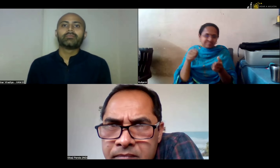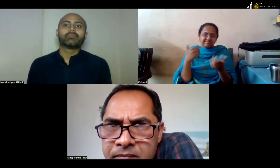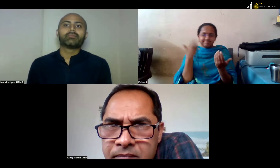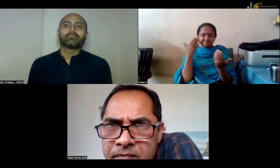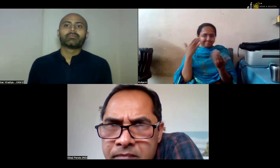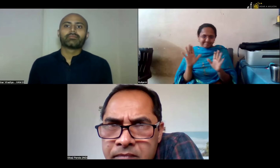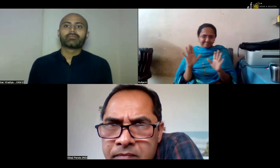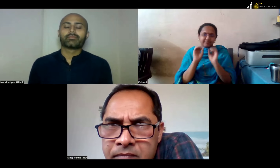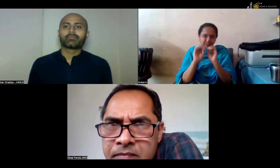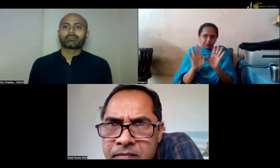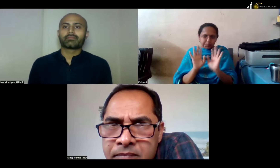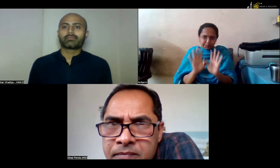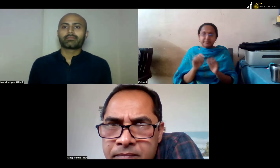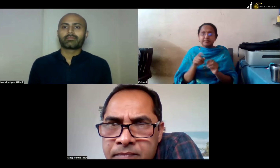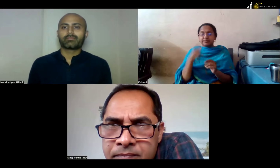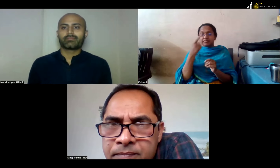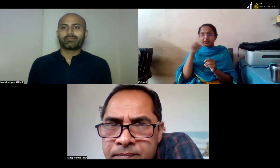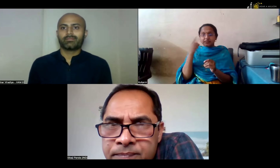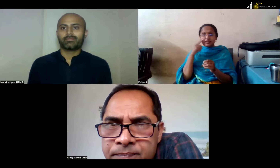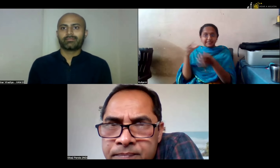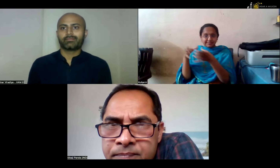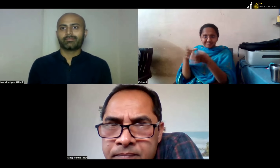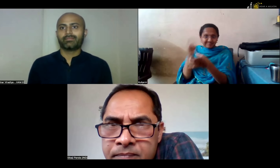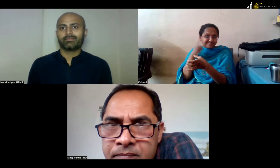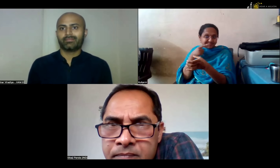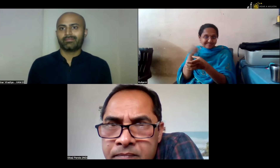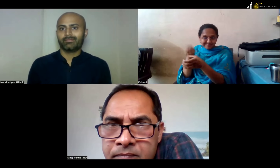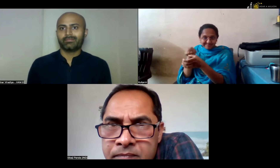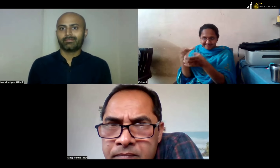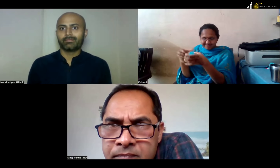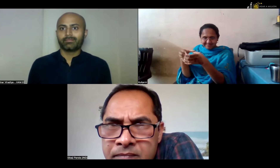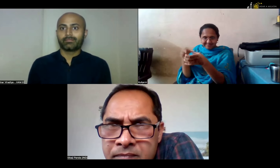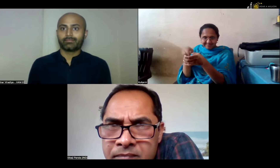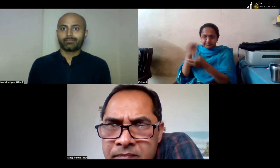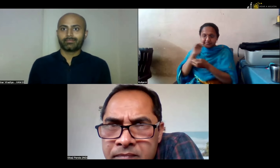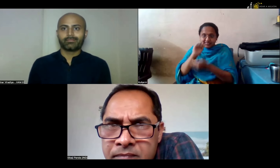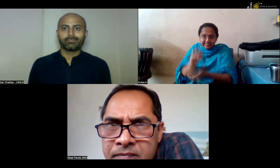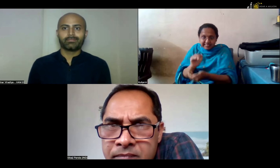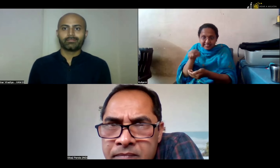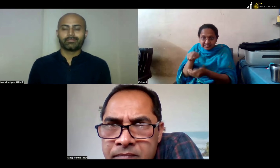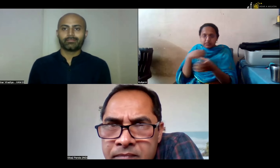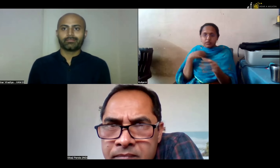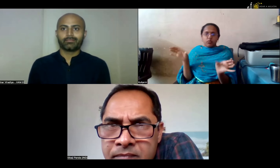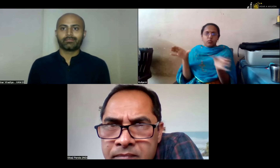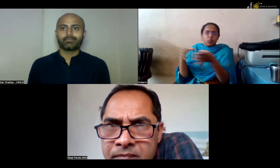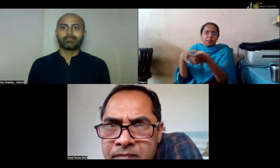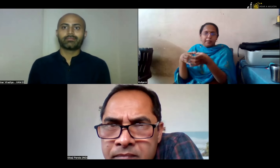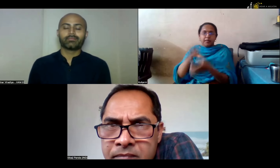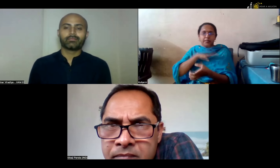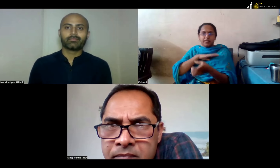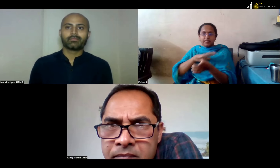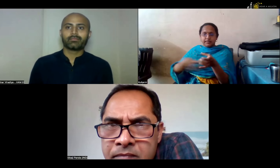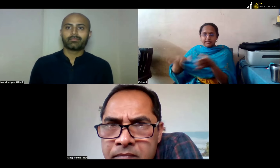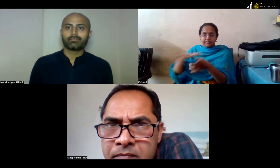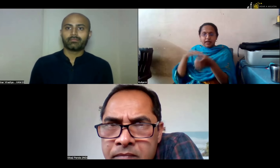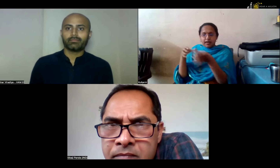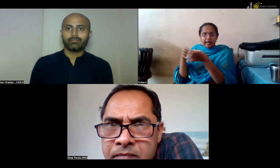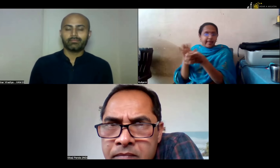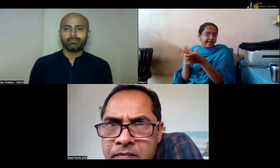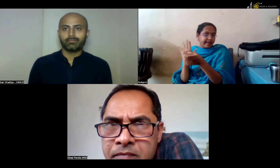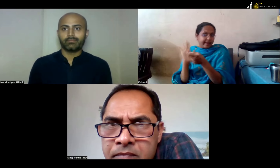experience post-COVID and pre-COVID. I don't know if you've seen the same thing with the ham workshops. Deaf